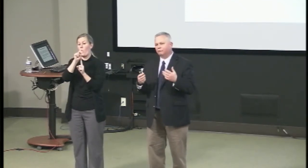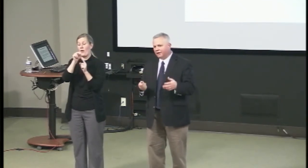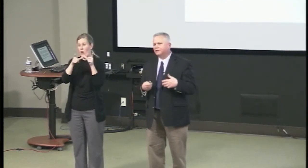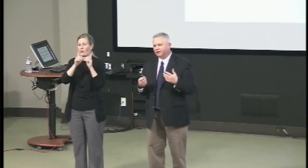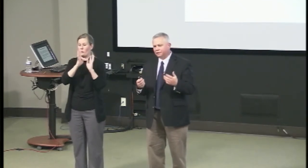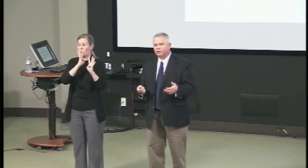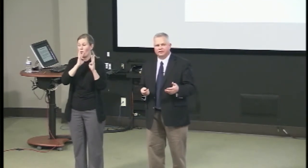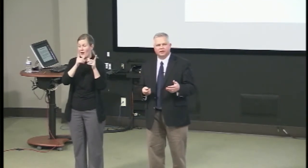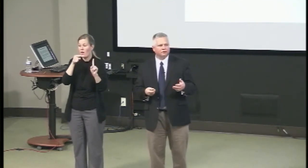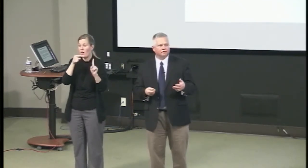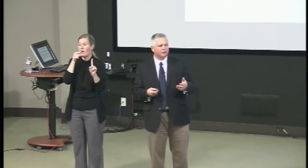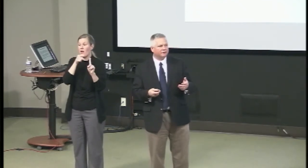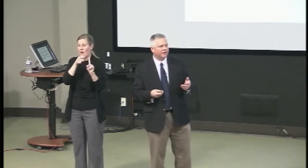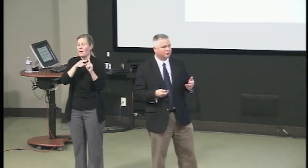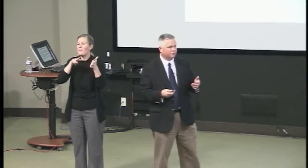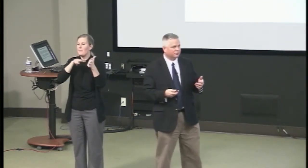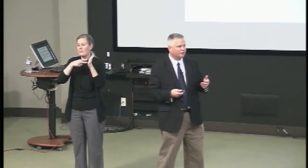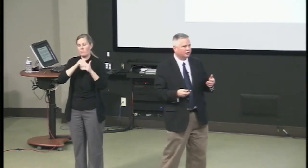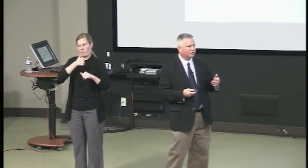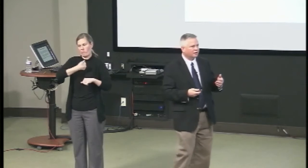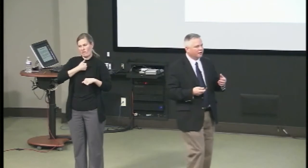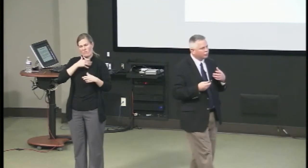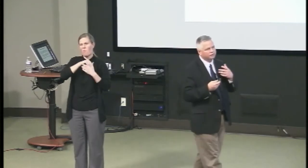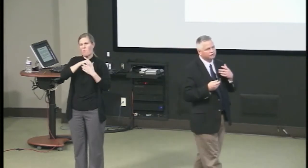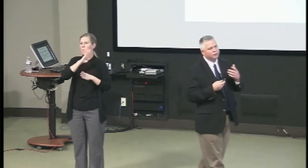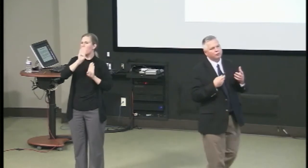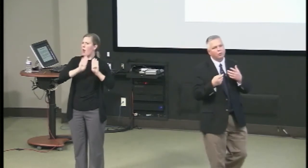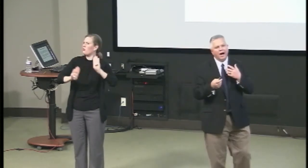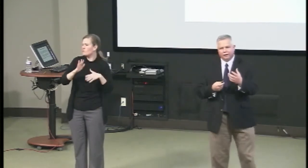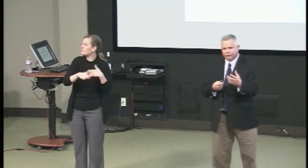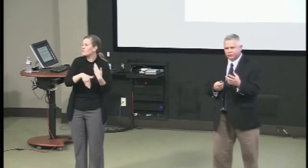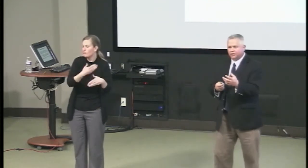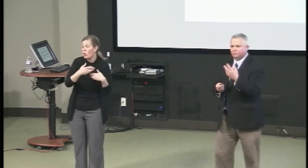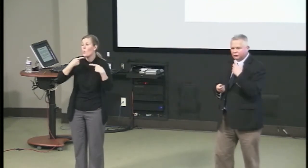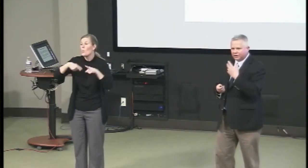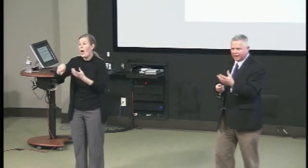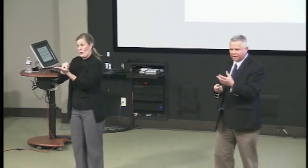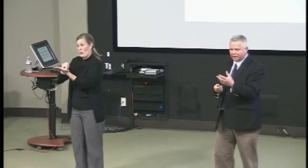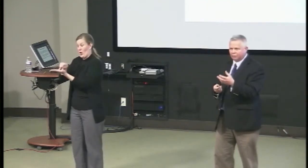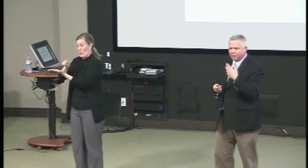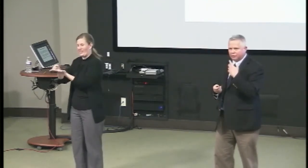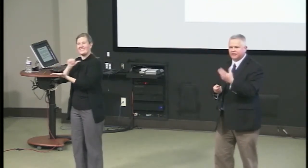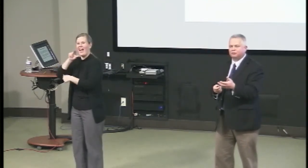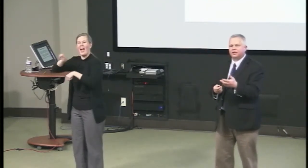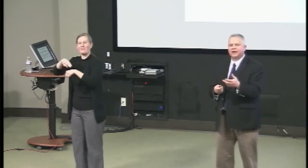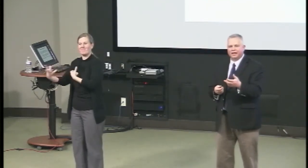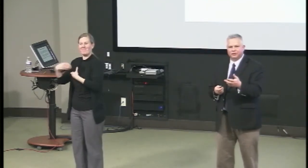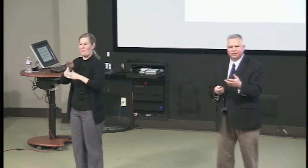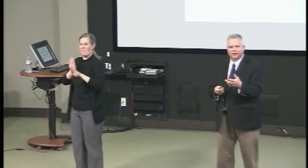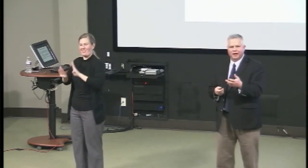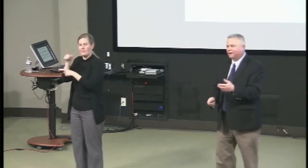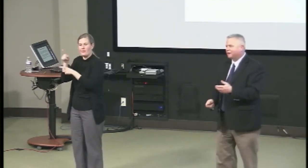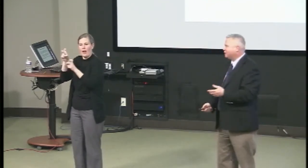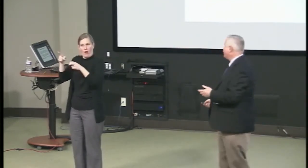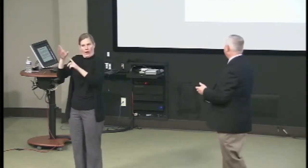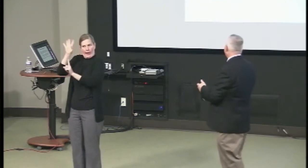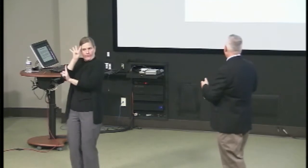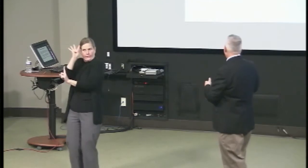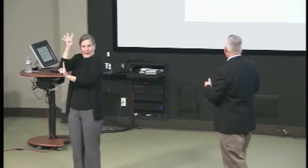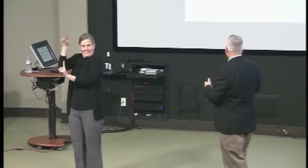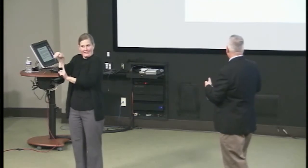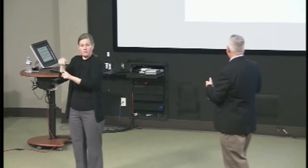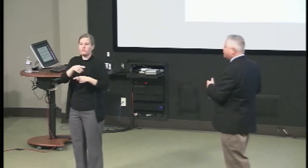are relatively recent cultural inventions. In other words, we're wired to communicate by perception and action. Note